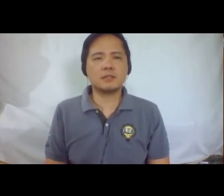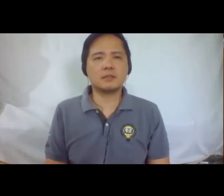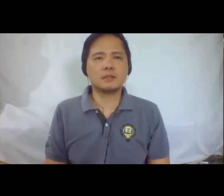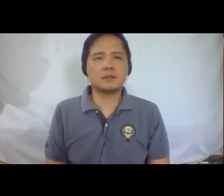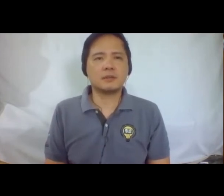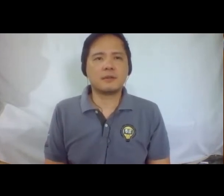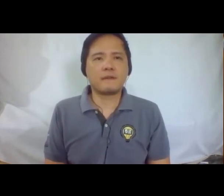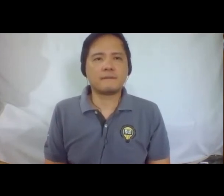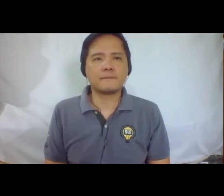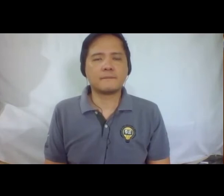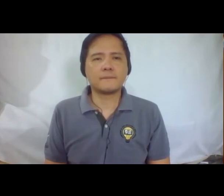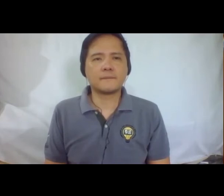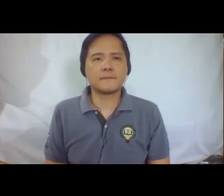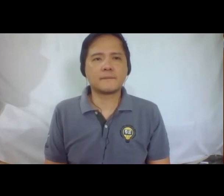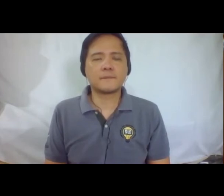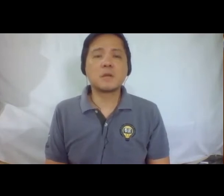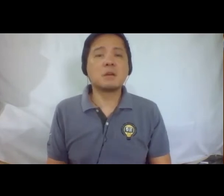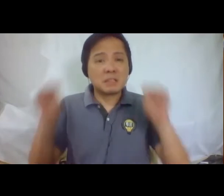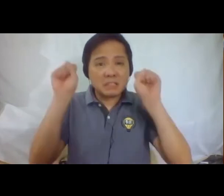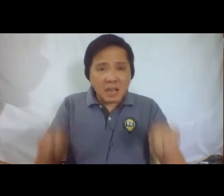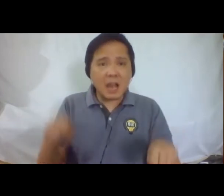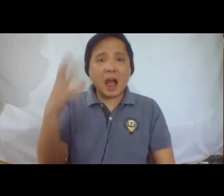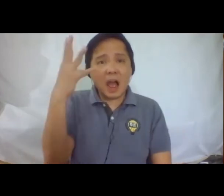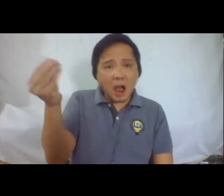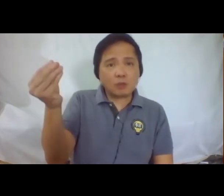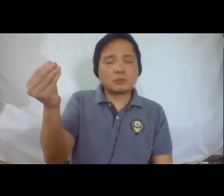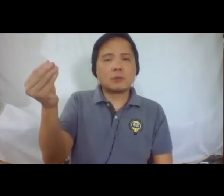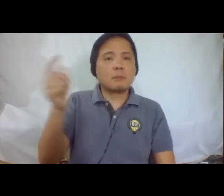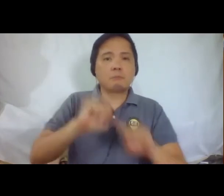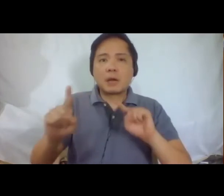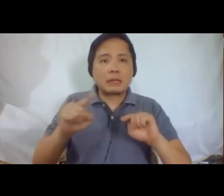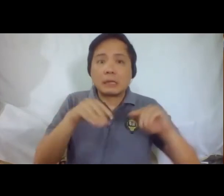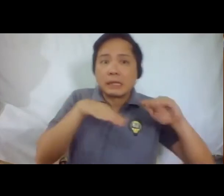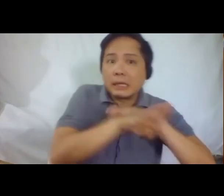quarantined? Now you can go out, but you can't get back in.